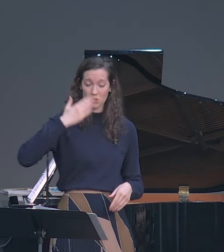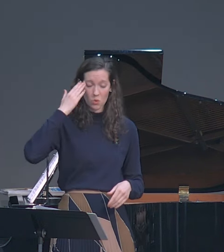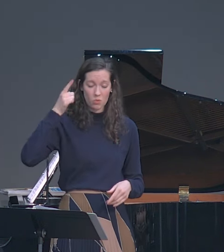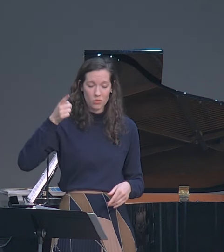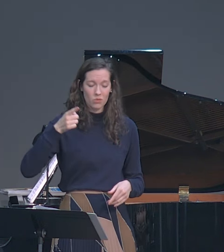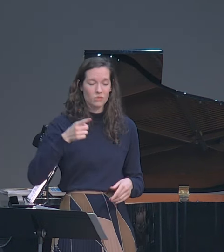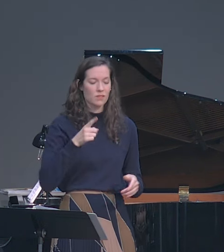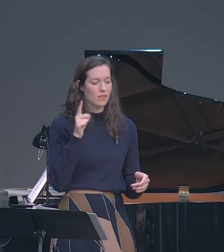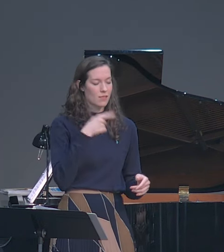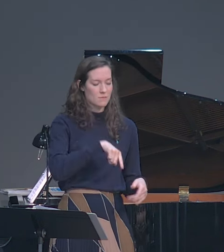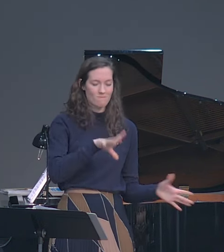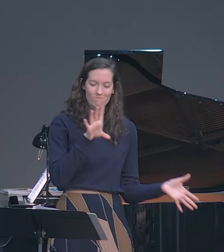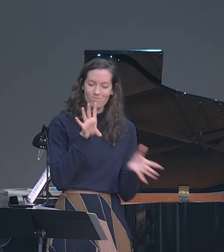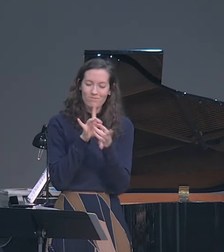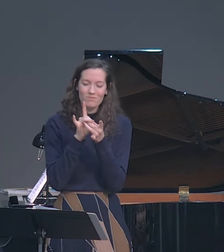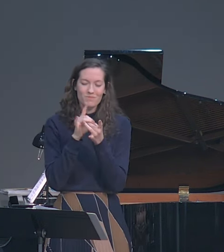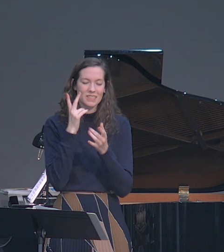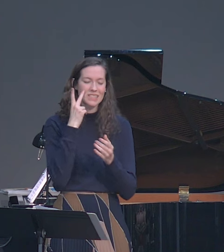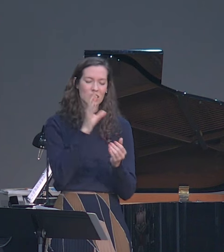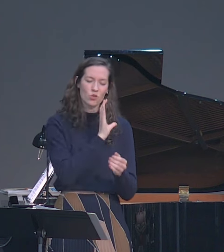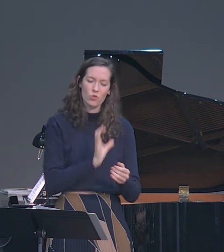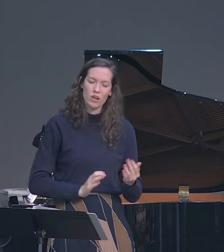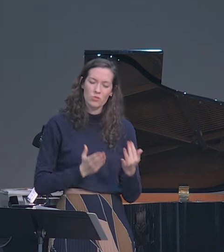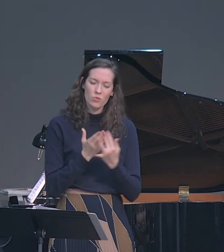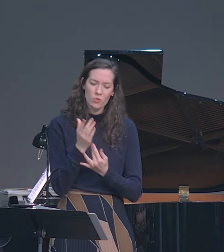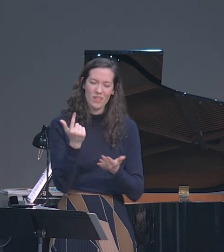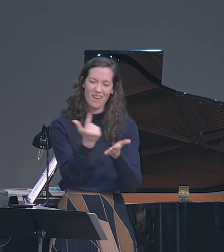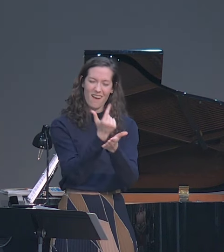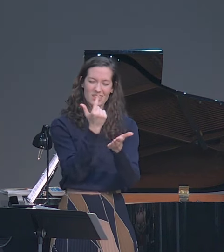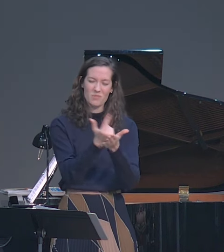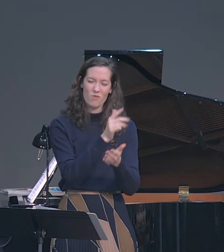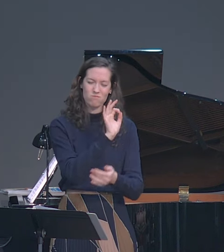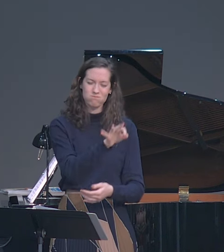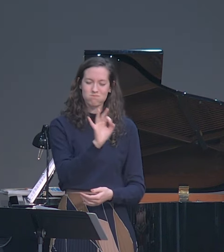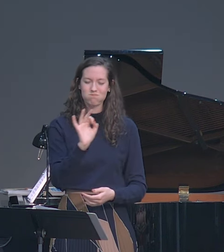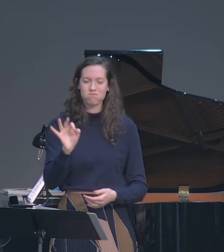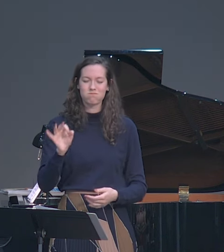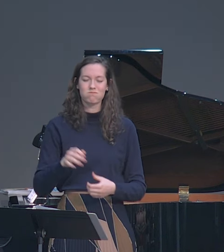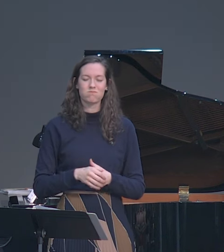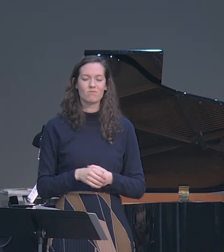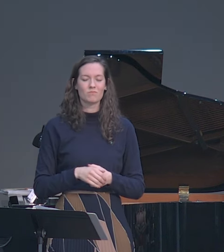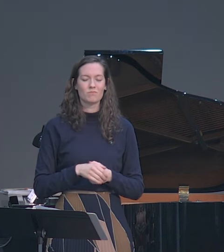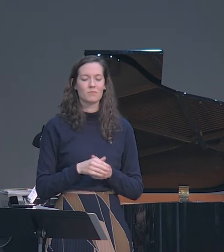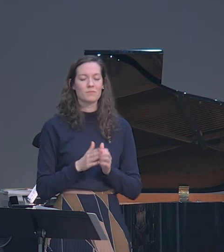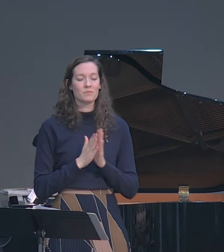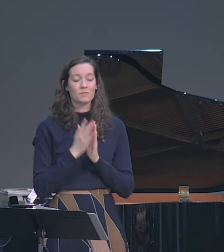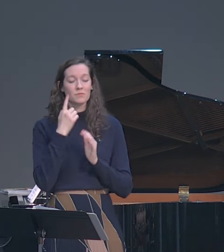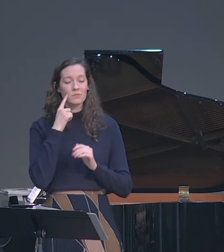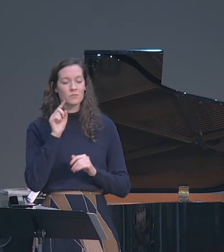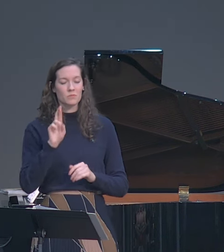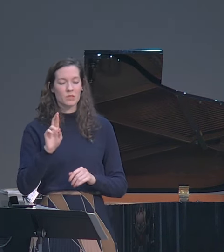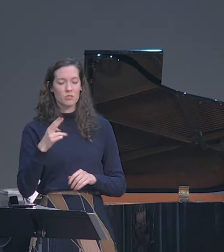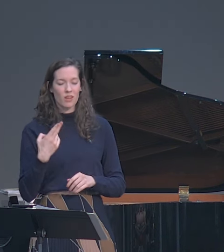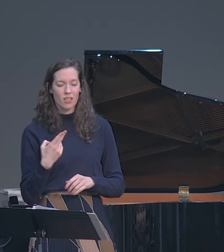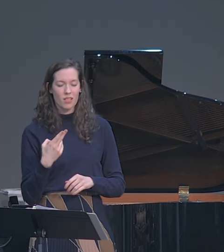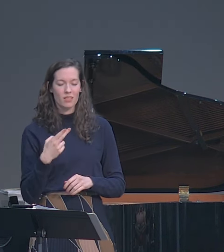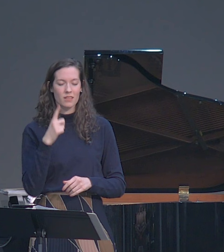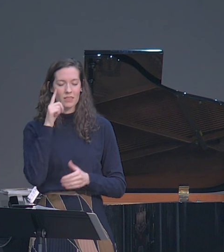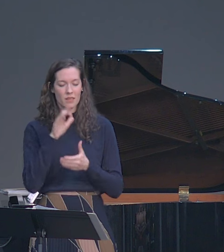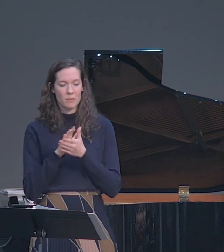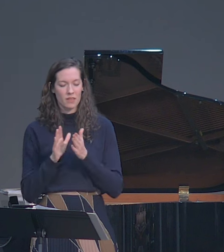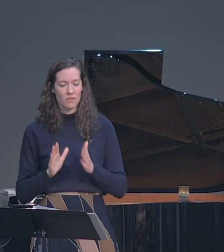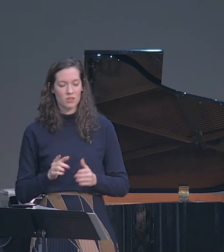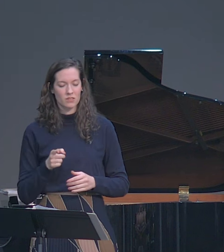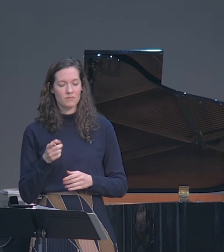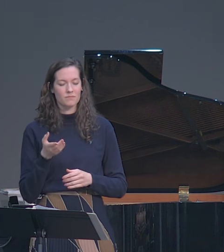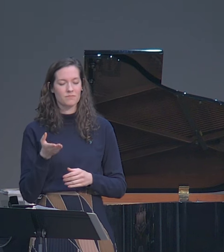Christ through the gospel. We pray that you would just bless in those areas. Redemption Hill Church, as the believers there are encouraged